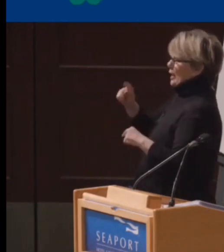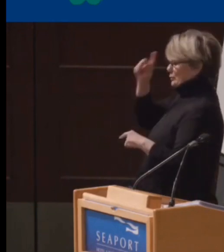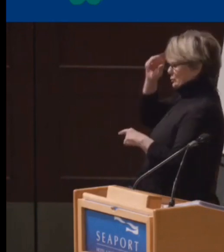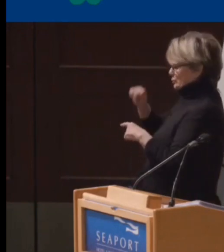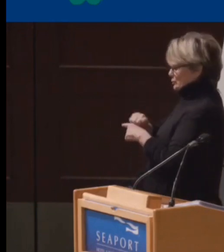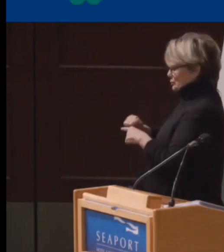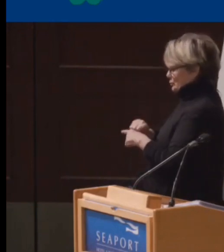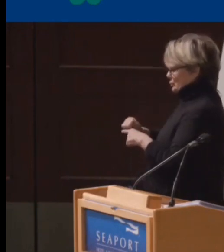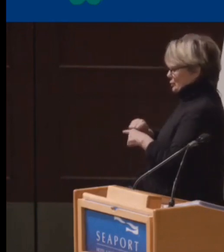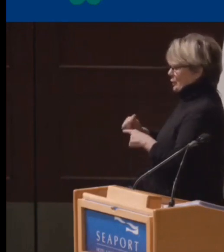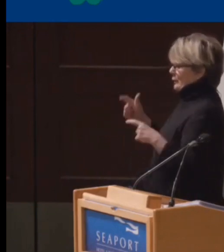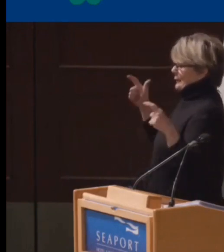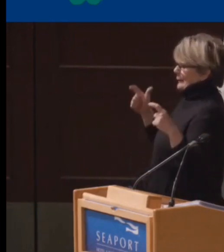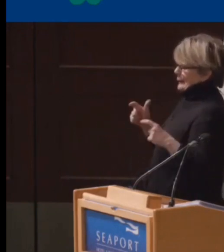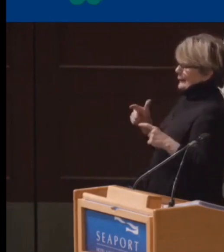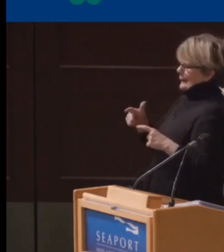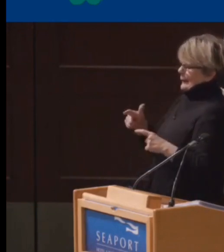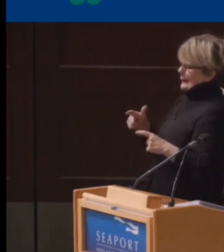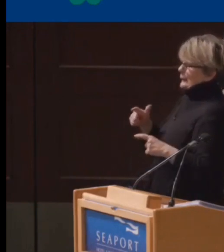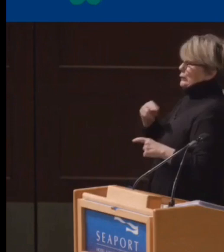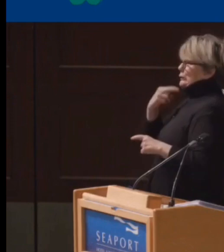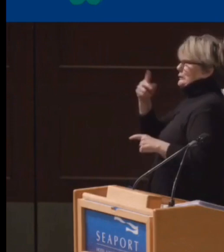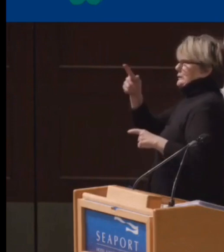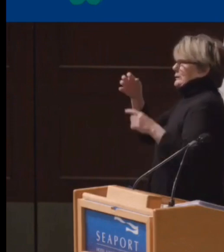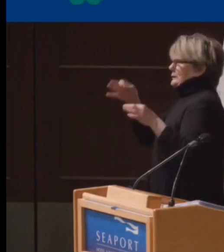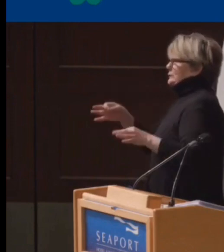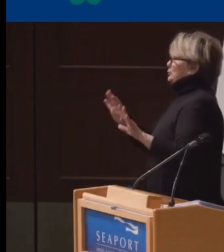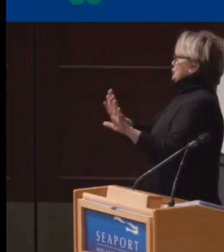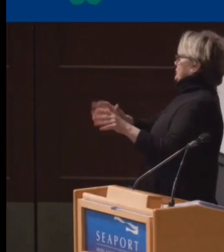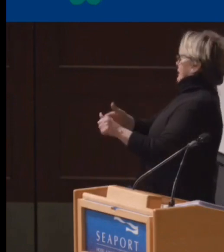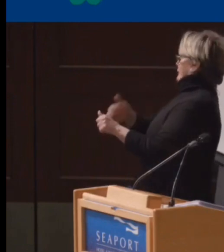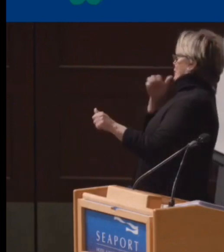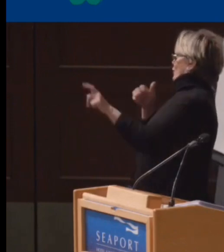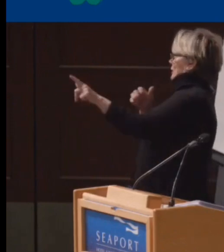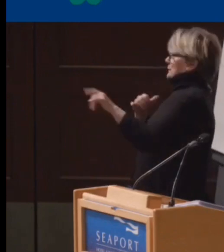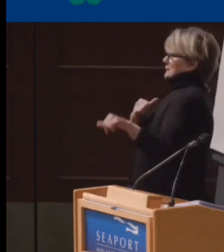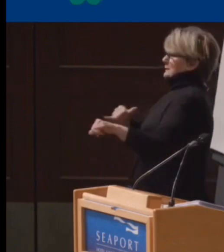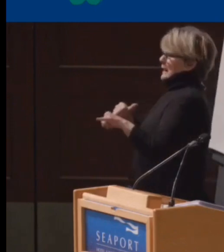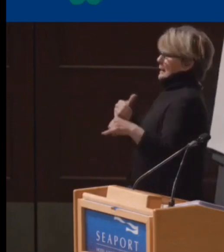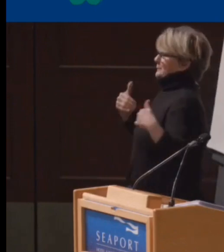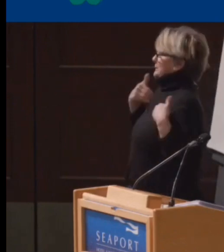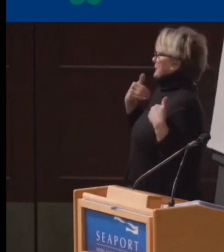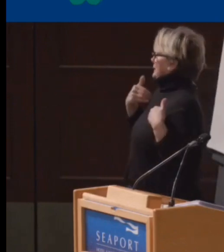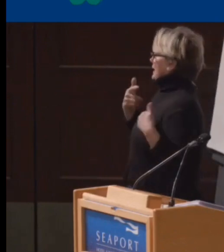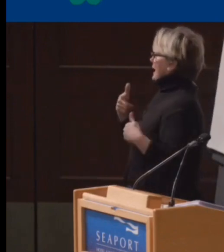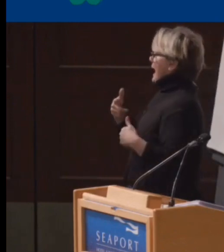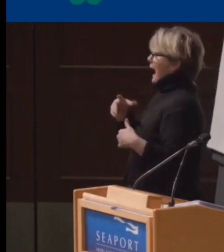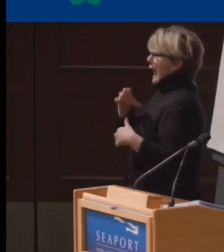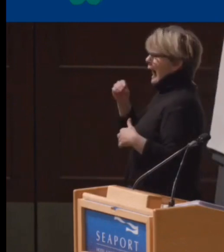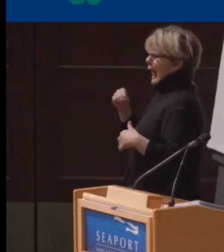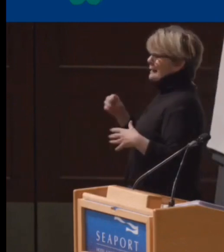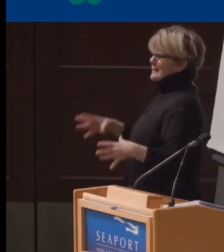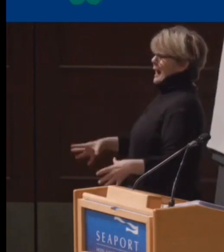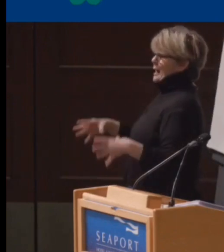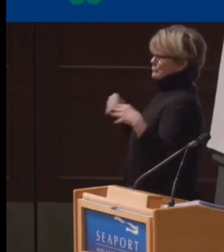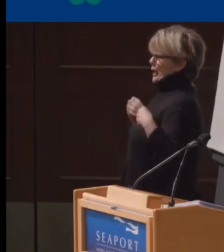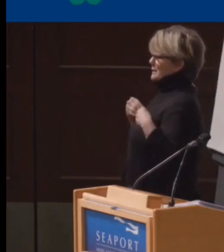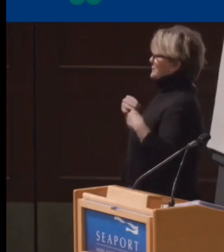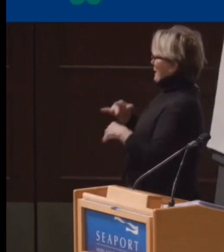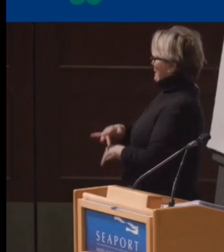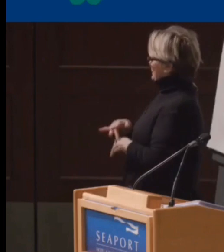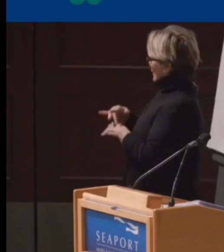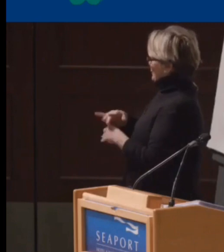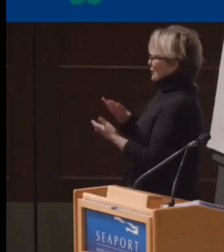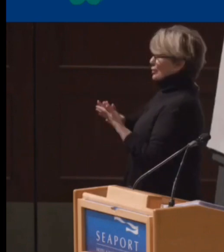decisions some teenagers make. Most of all, I have embraced my obsessions and turned them into a